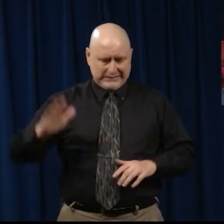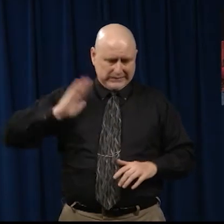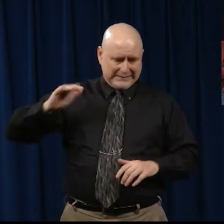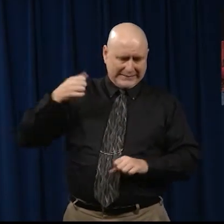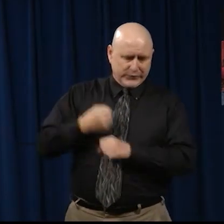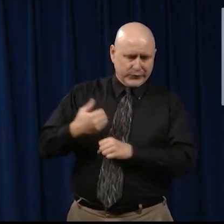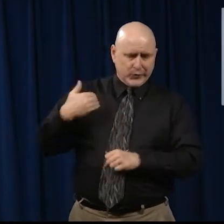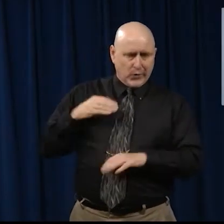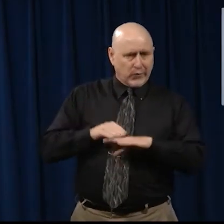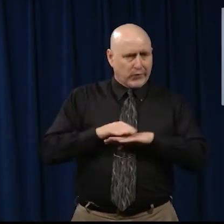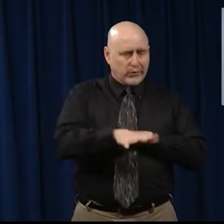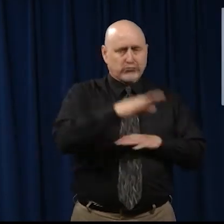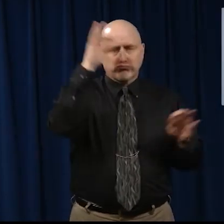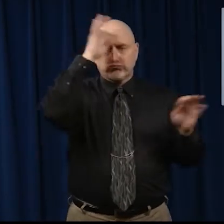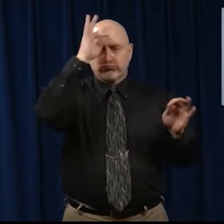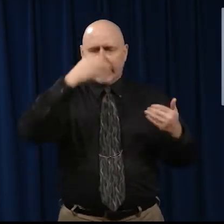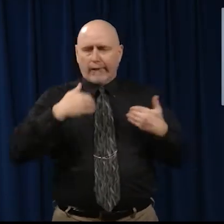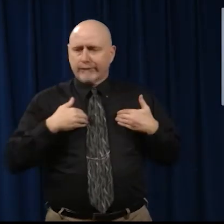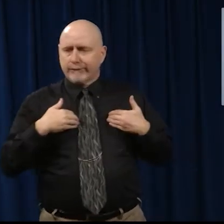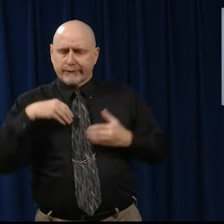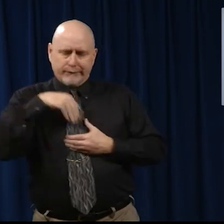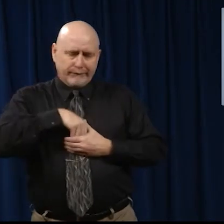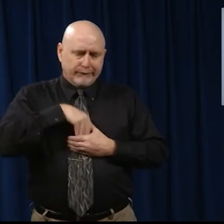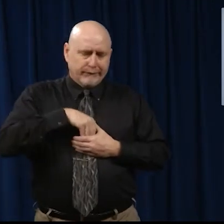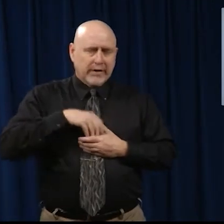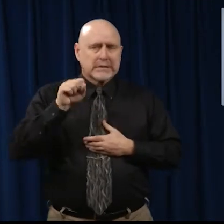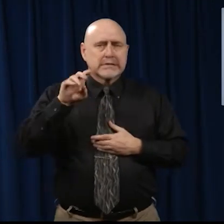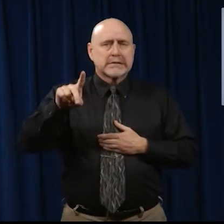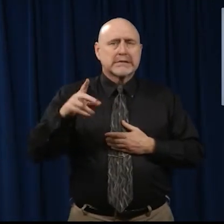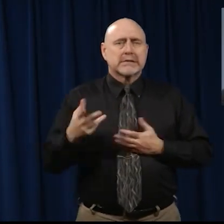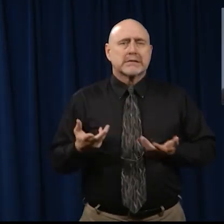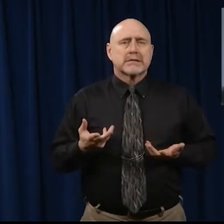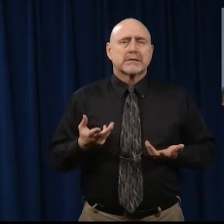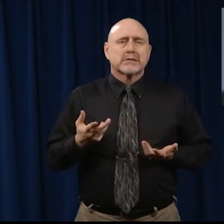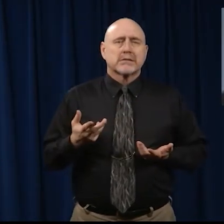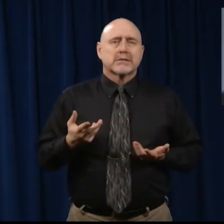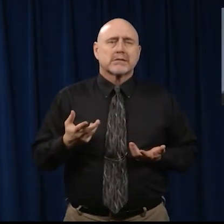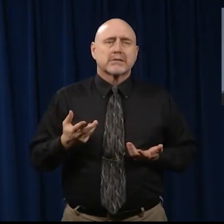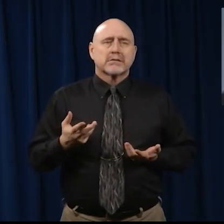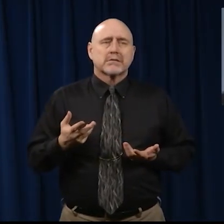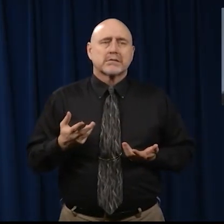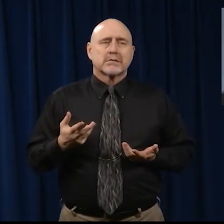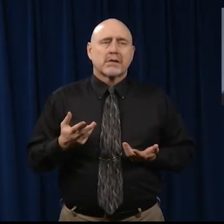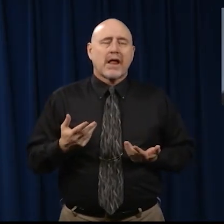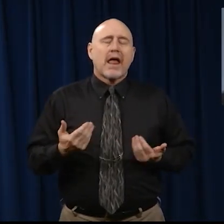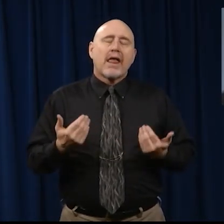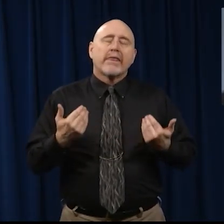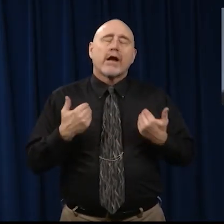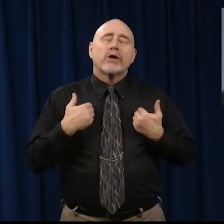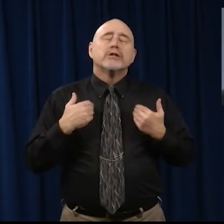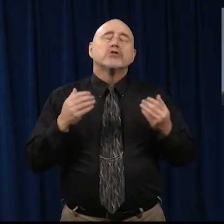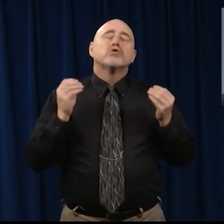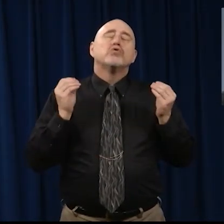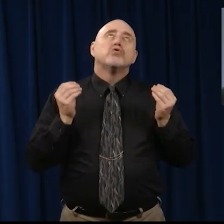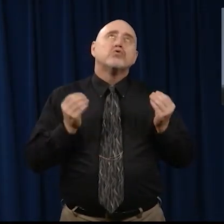of something that you did 10 years ago that you didn't even know was happening to you in that 10-year period. There is